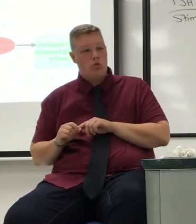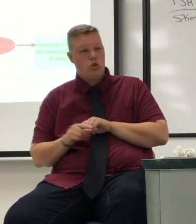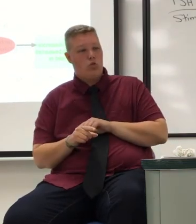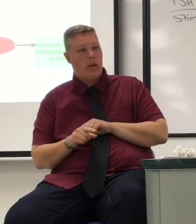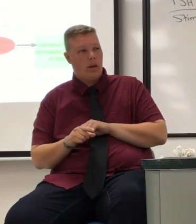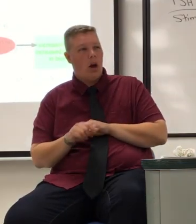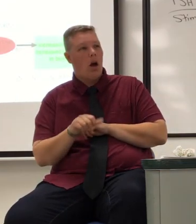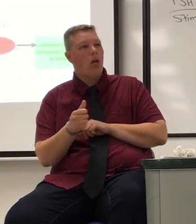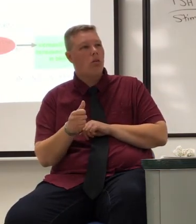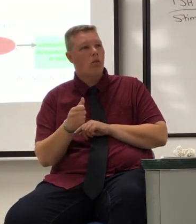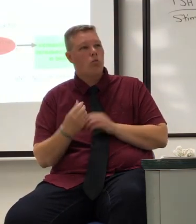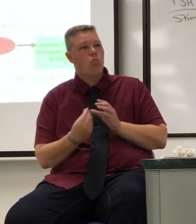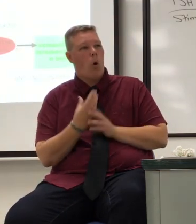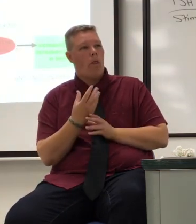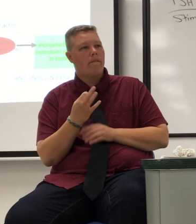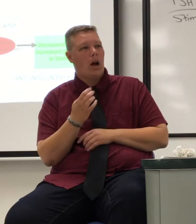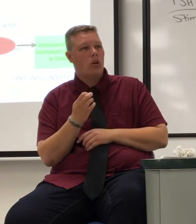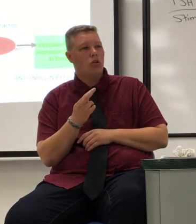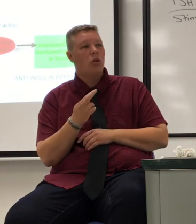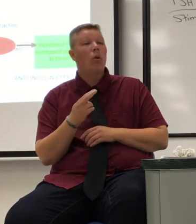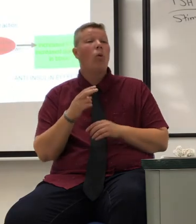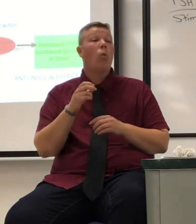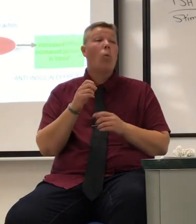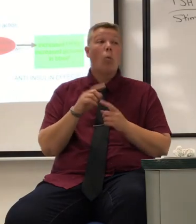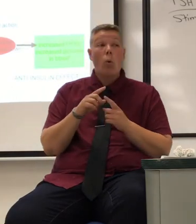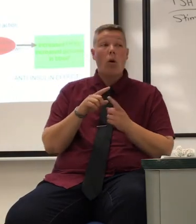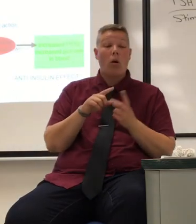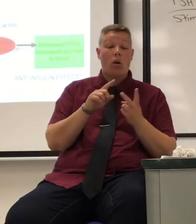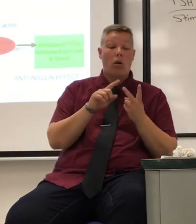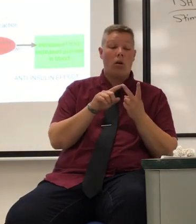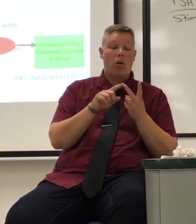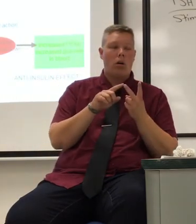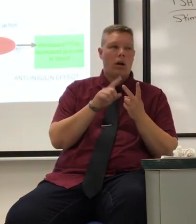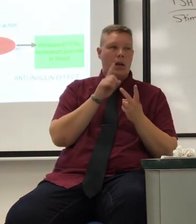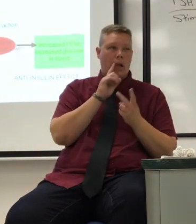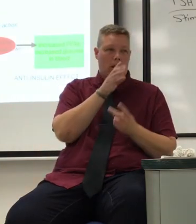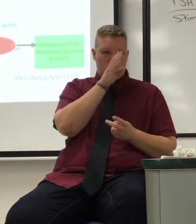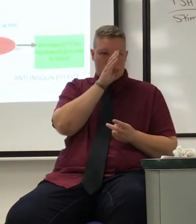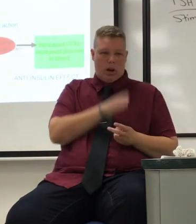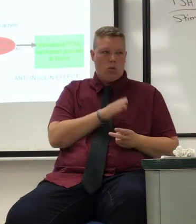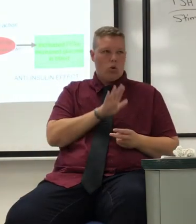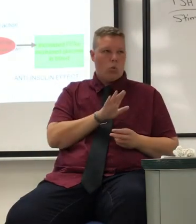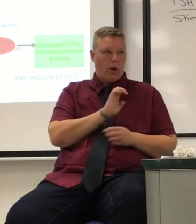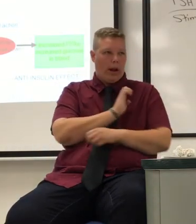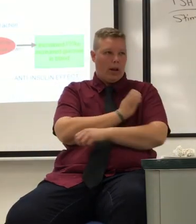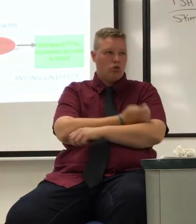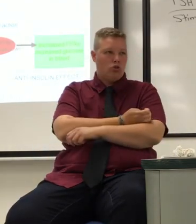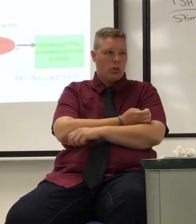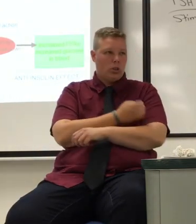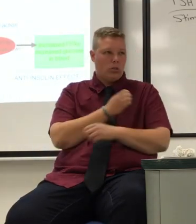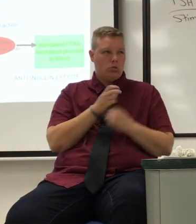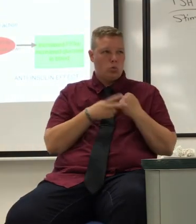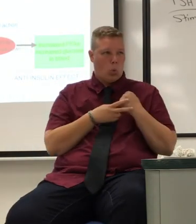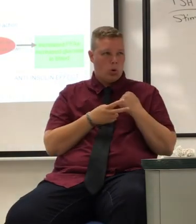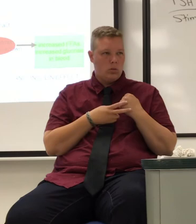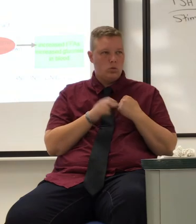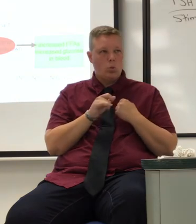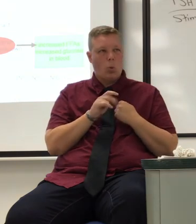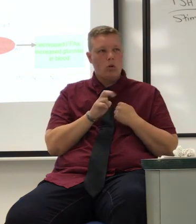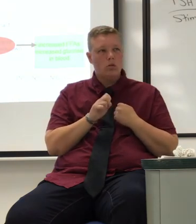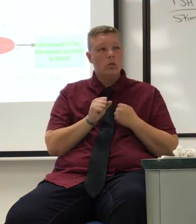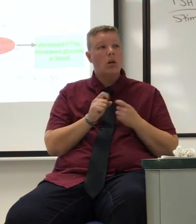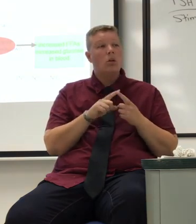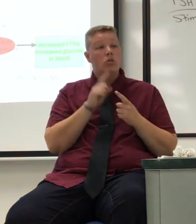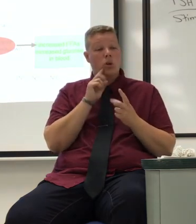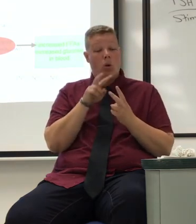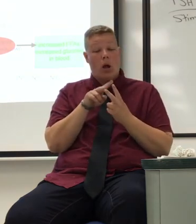can directly act on your energy stores for fat and glycogen breakdown. So they categorize these effects